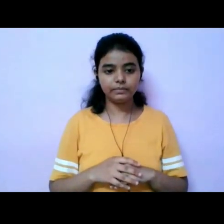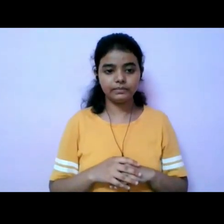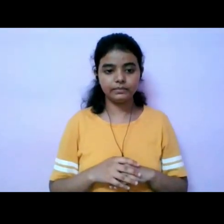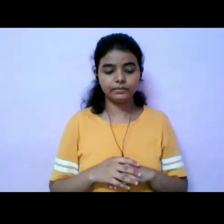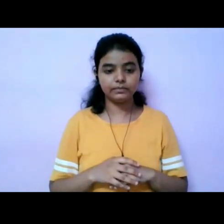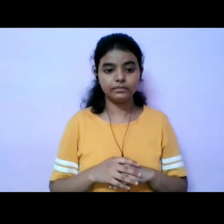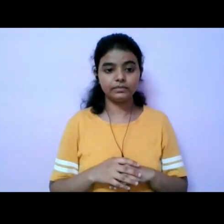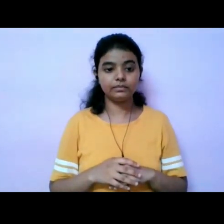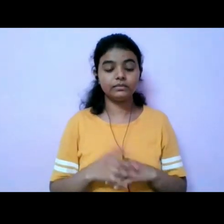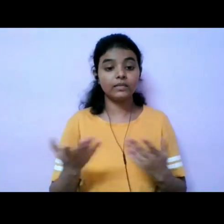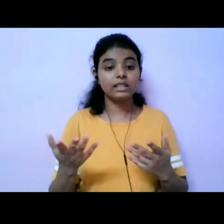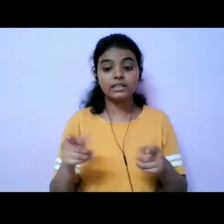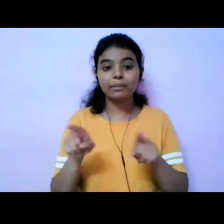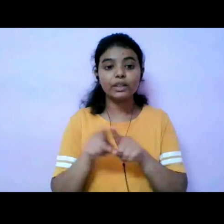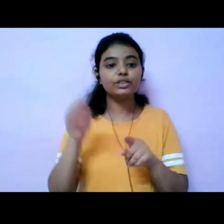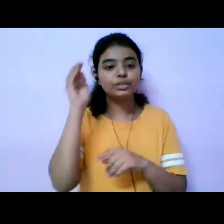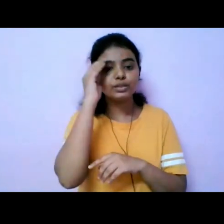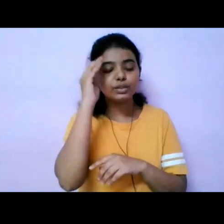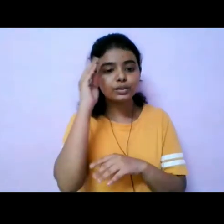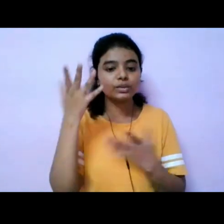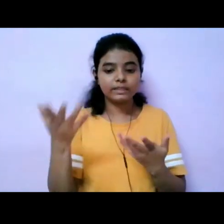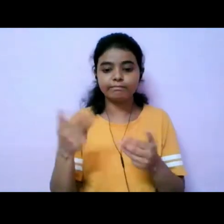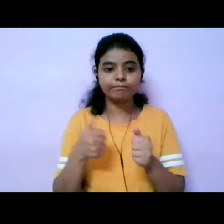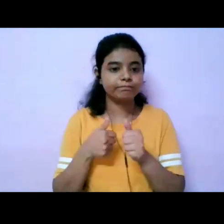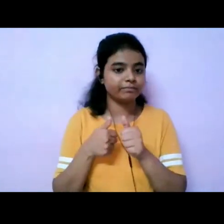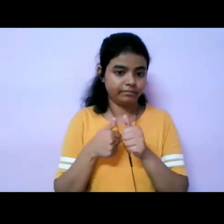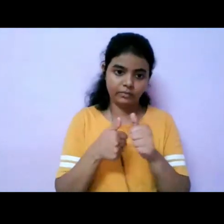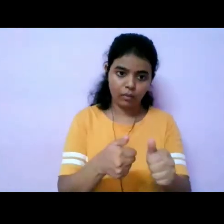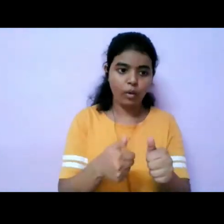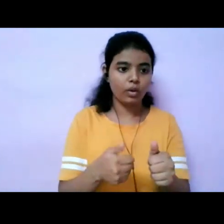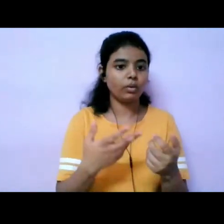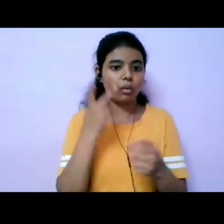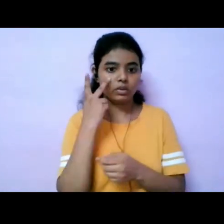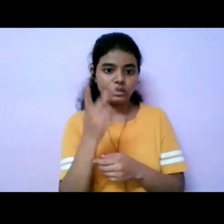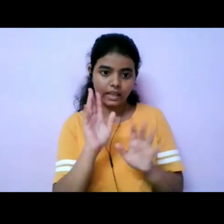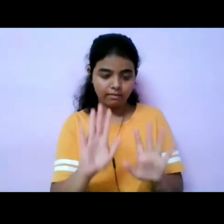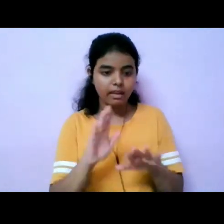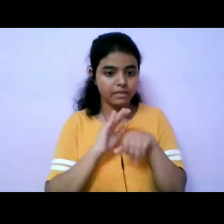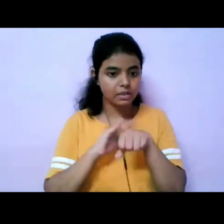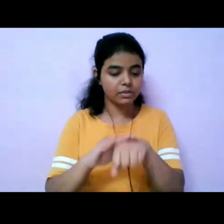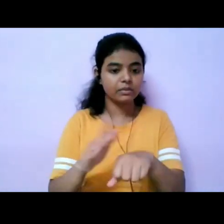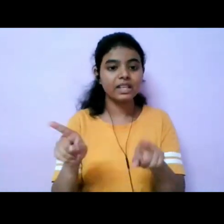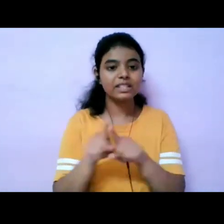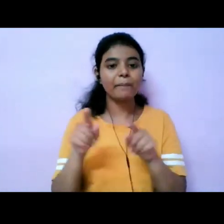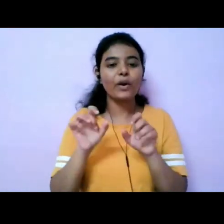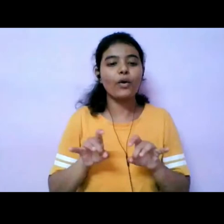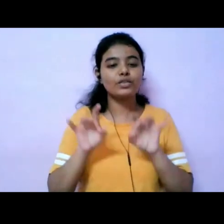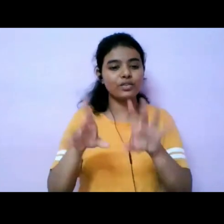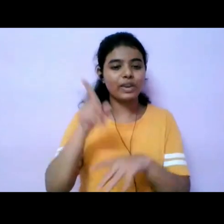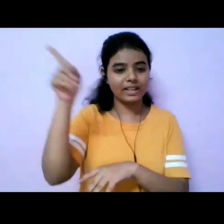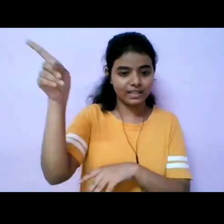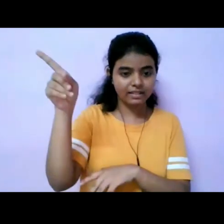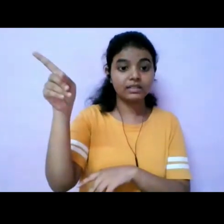If you follow the news, you have seen that the country of Australia